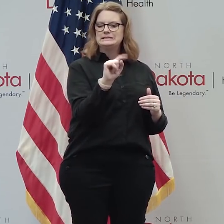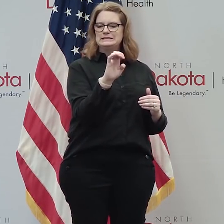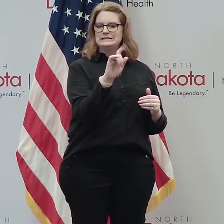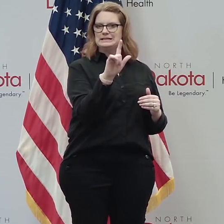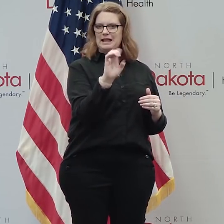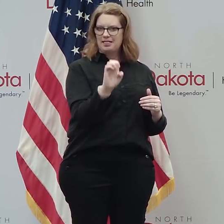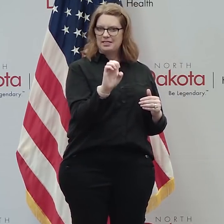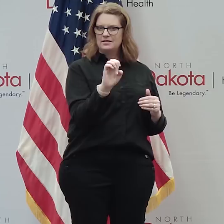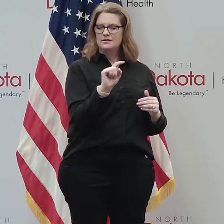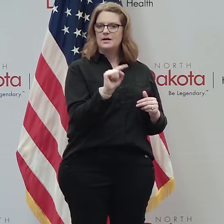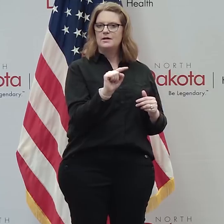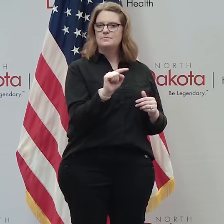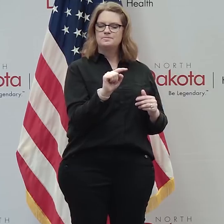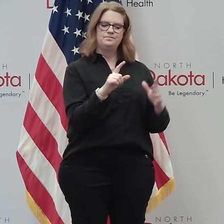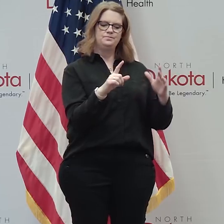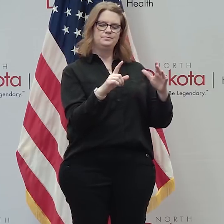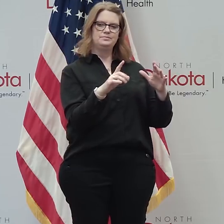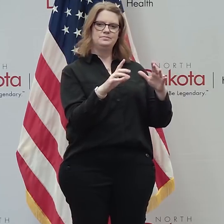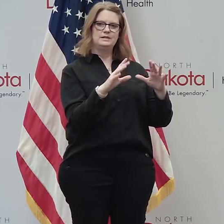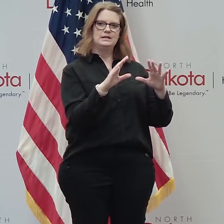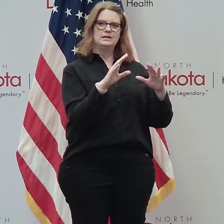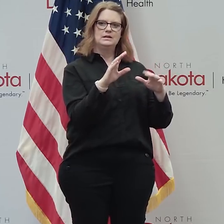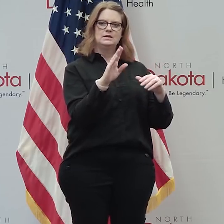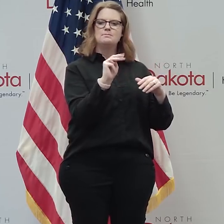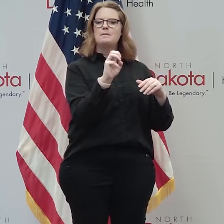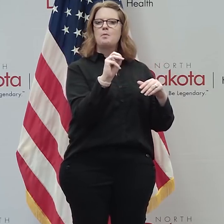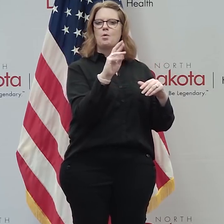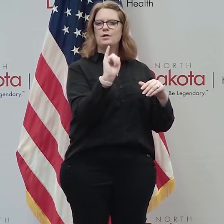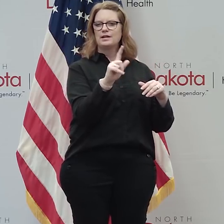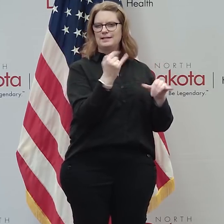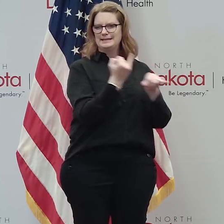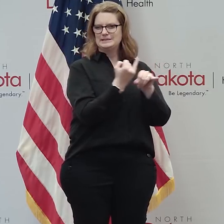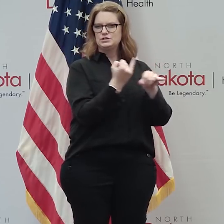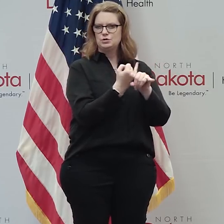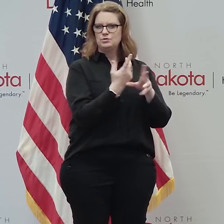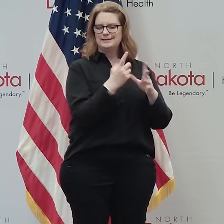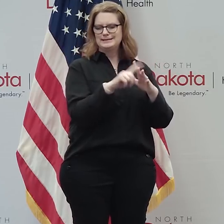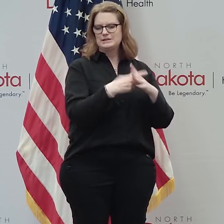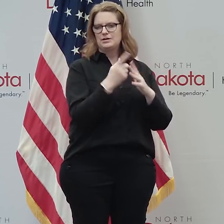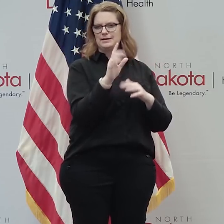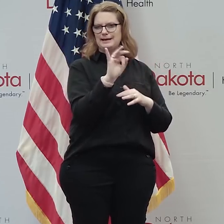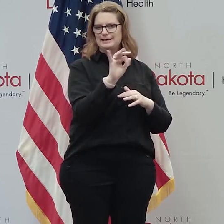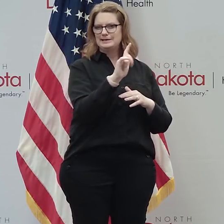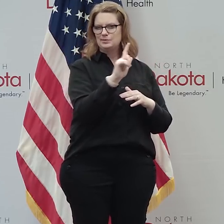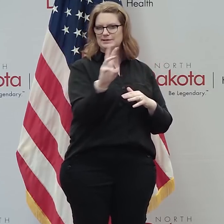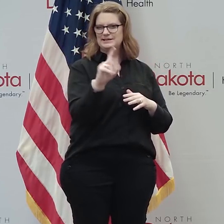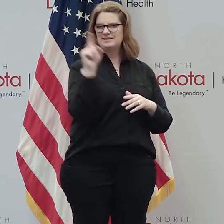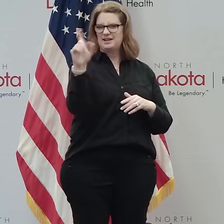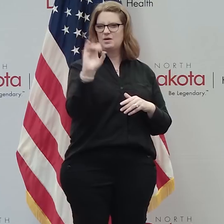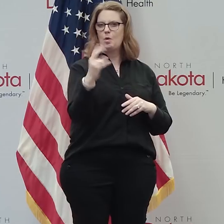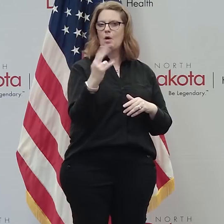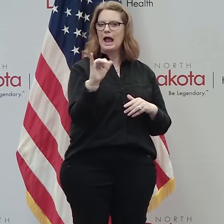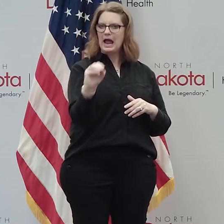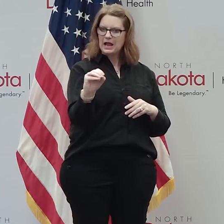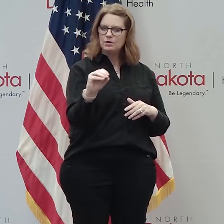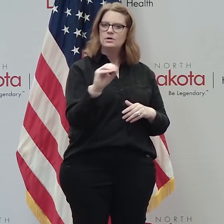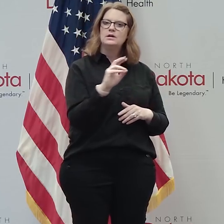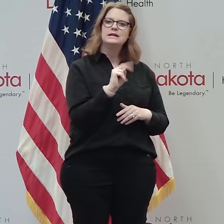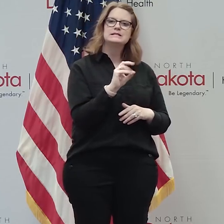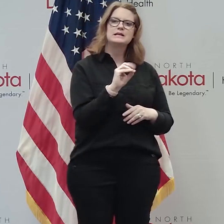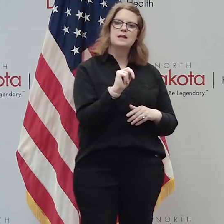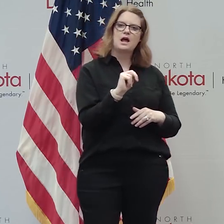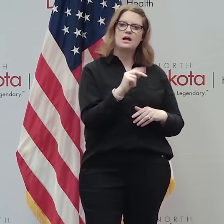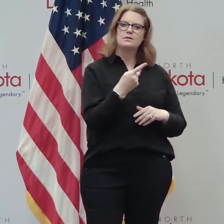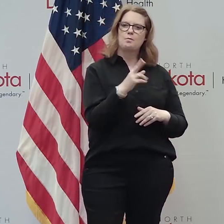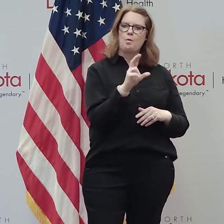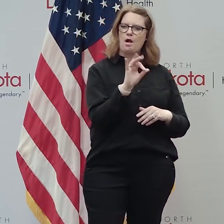a organization, Battelle Memorial Institute. Some of you may have heard of it. Started in 1926 in Ohio. It's a nonprofit.